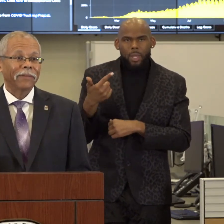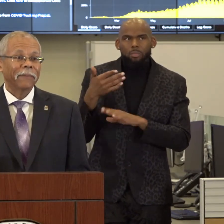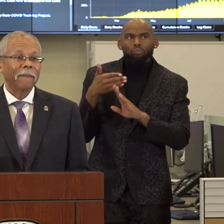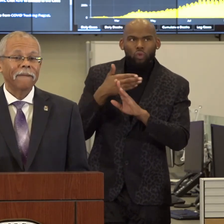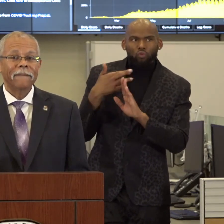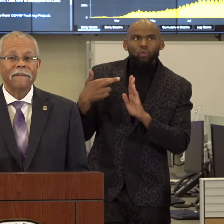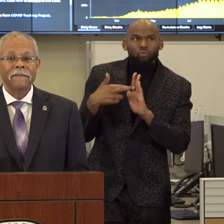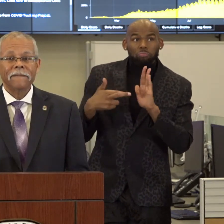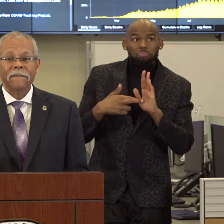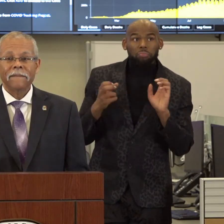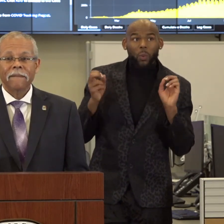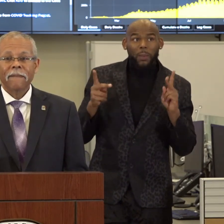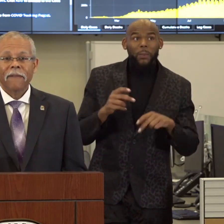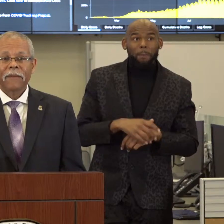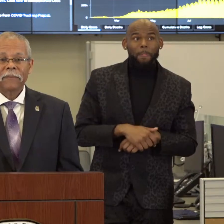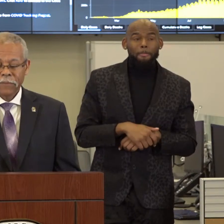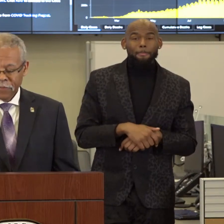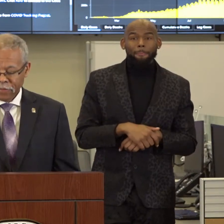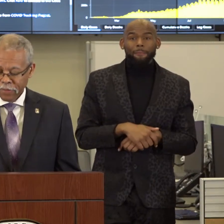Okay?